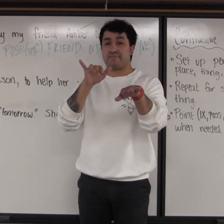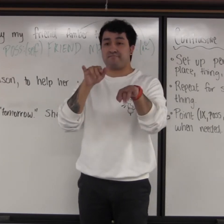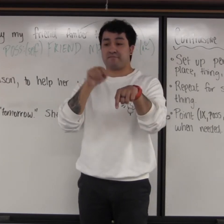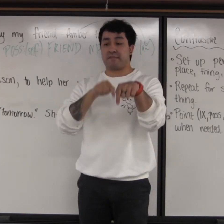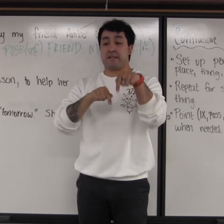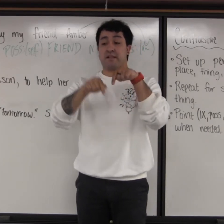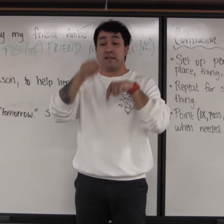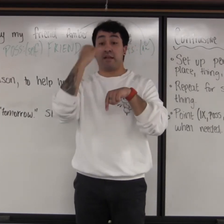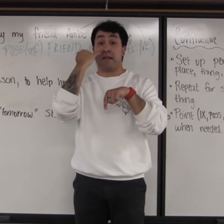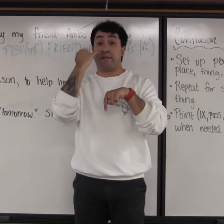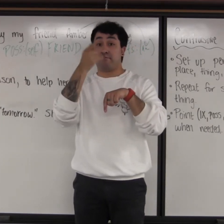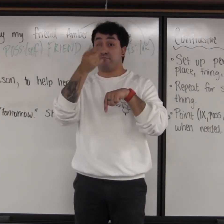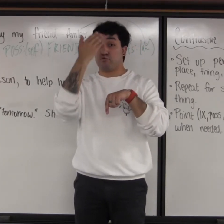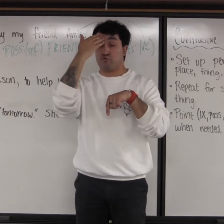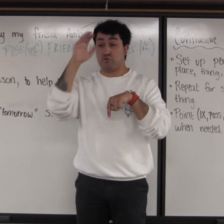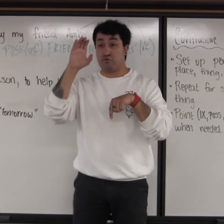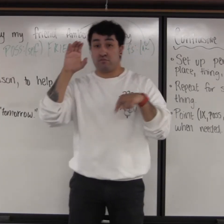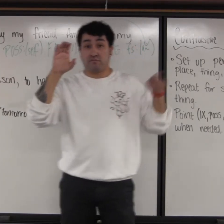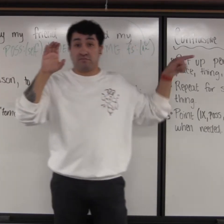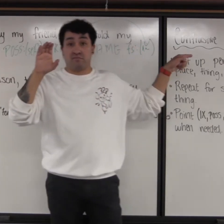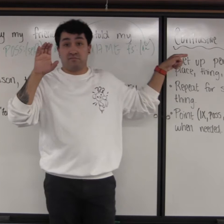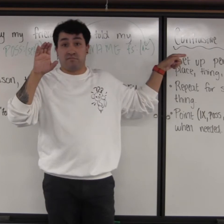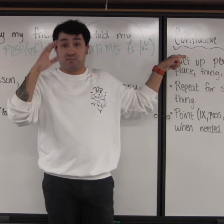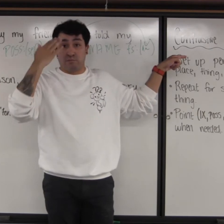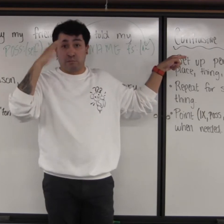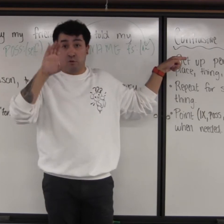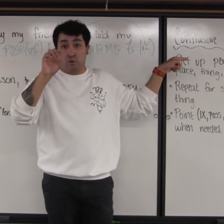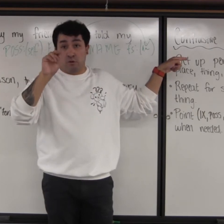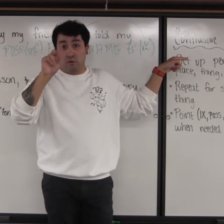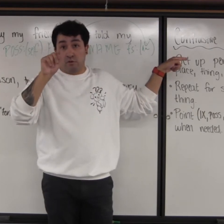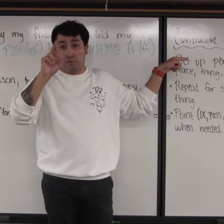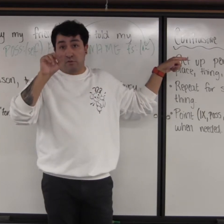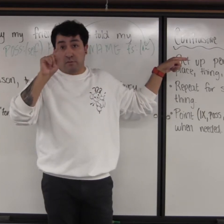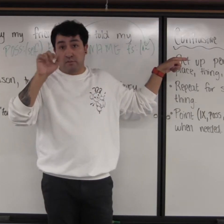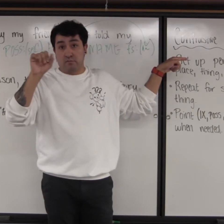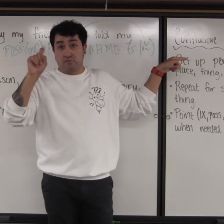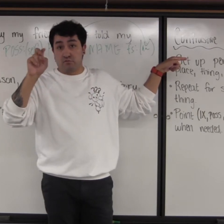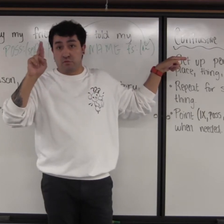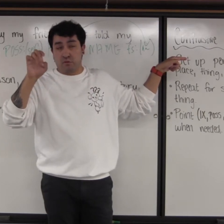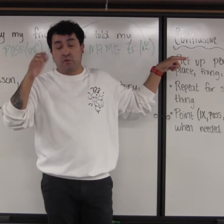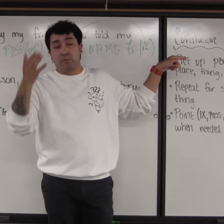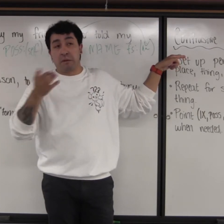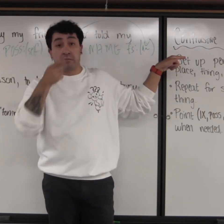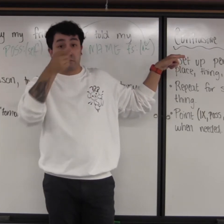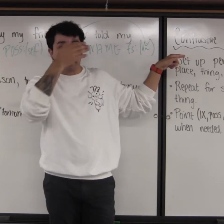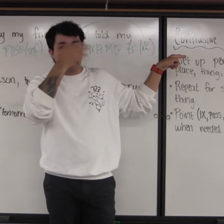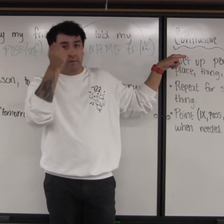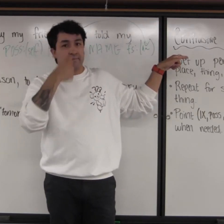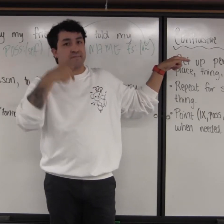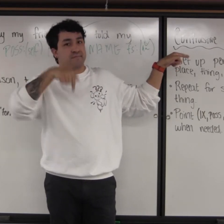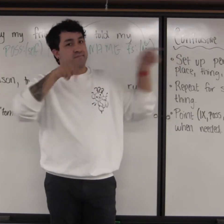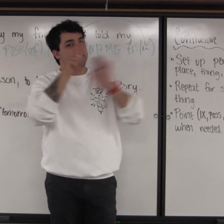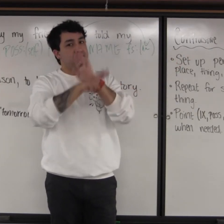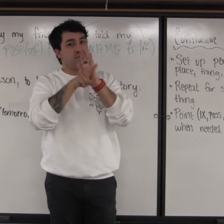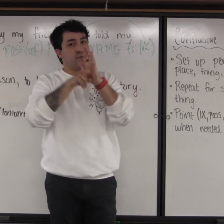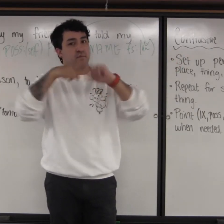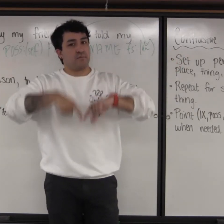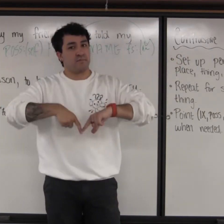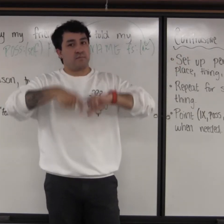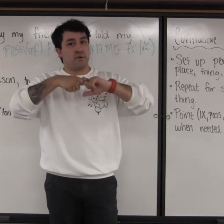friend Amber, we're then going to go ahead and set her up. And let's take a step back for a moment. If this has been confusing so far and you're like, contrastive